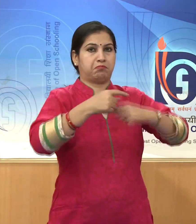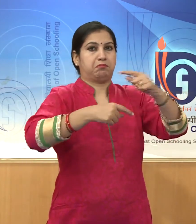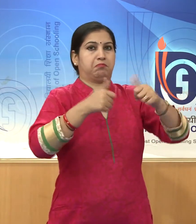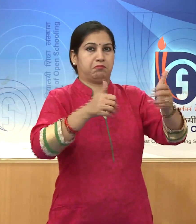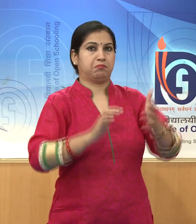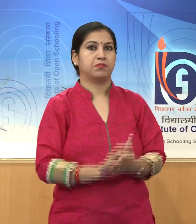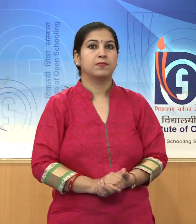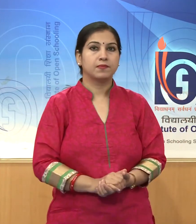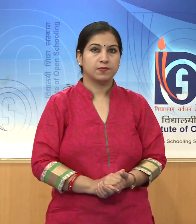continuity.